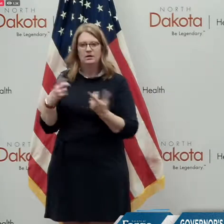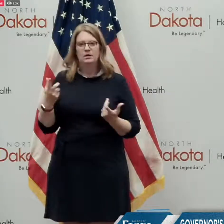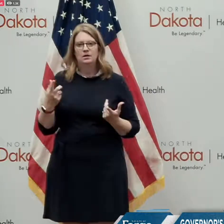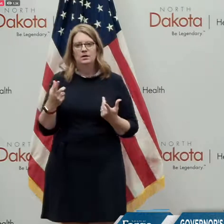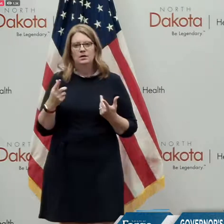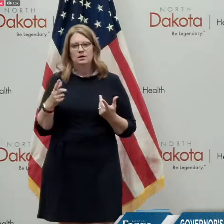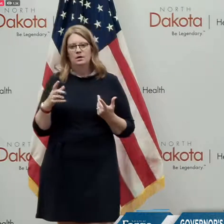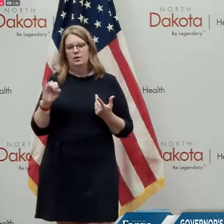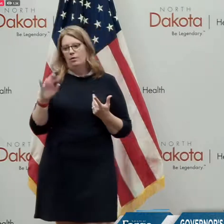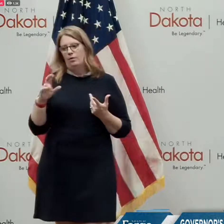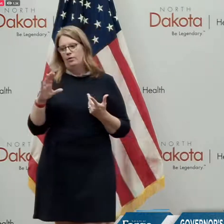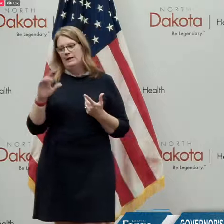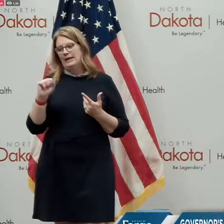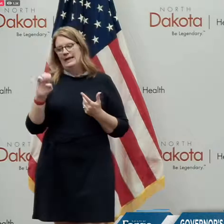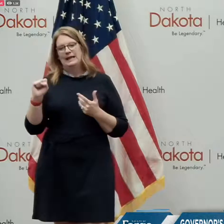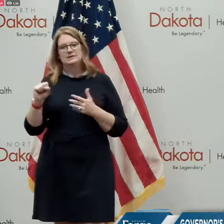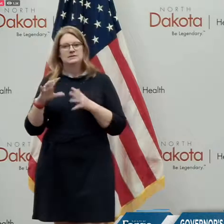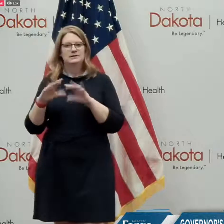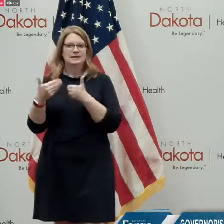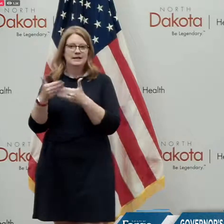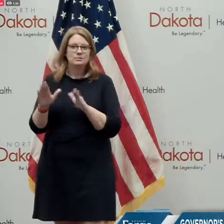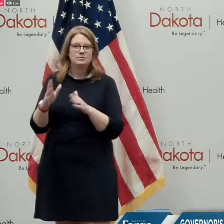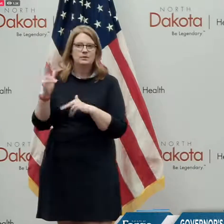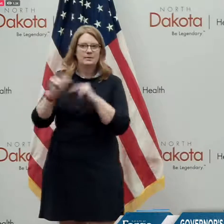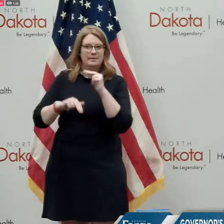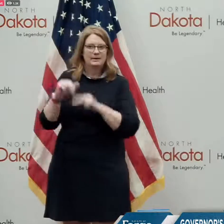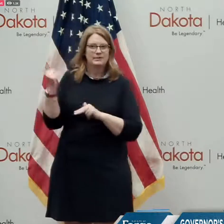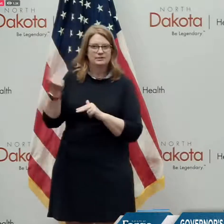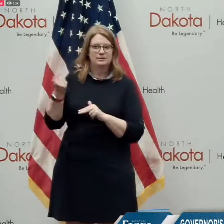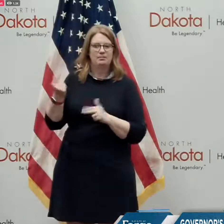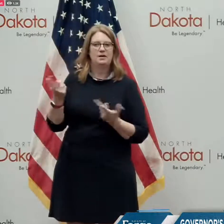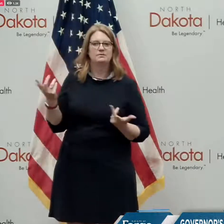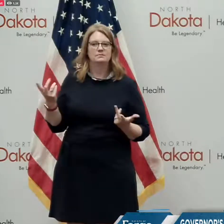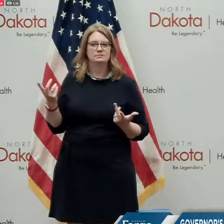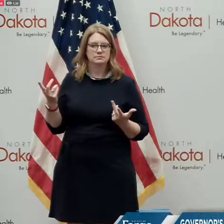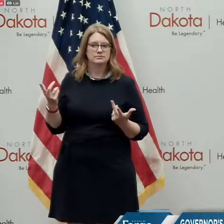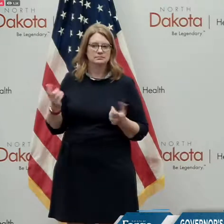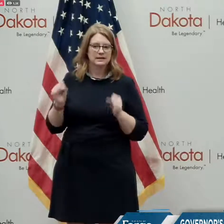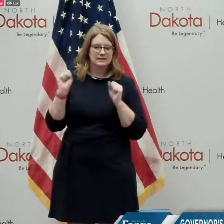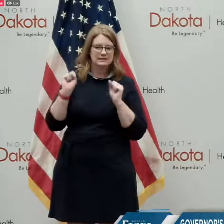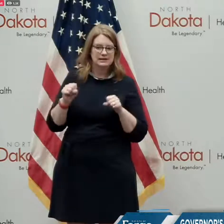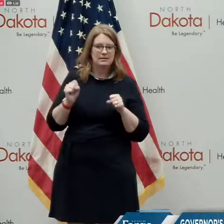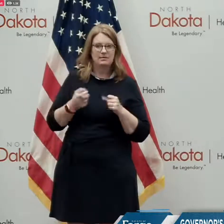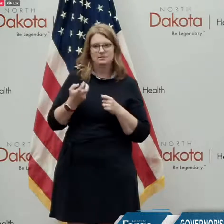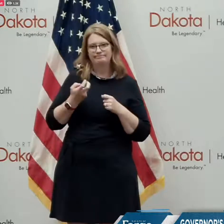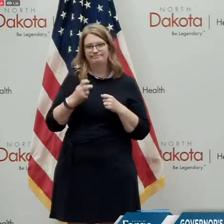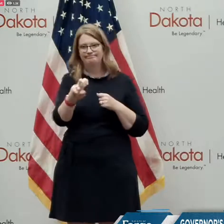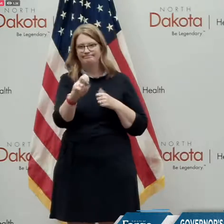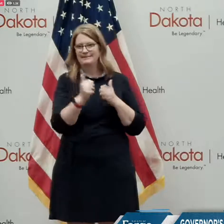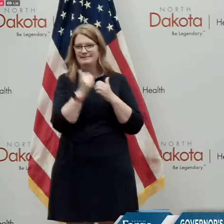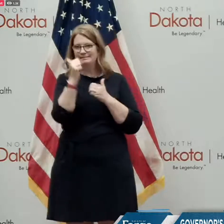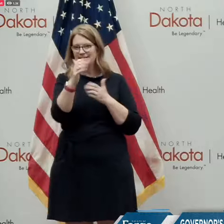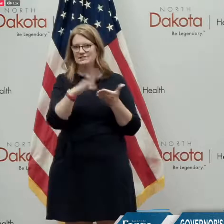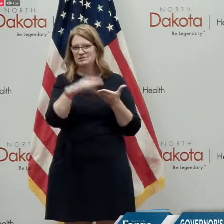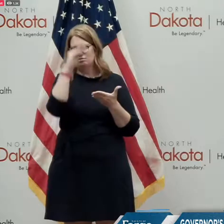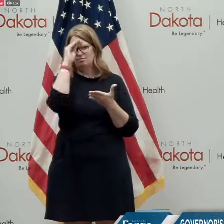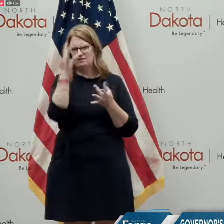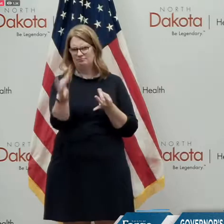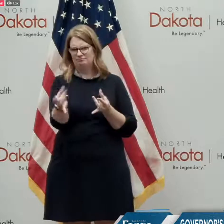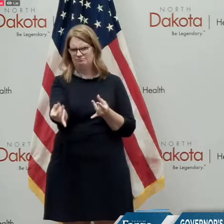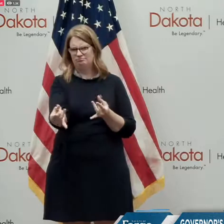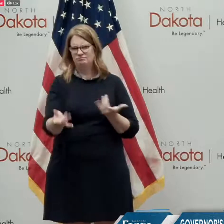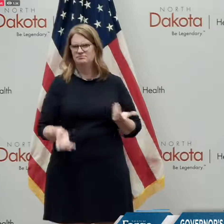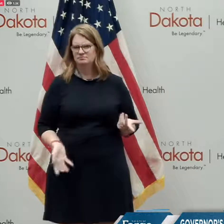breakout of cases in a classroom or a building, to be able to transition to distance learning. And so I think that,